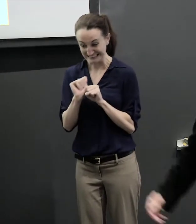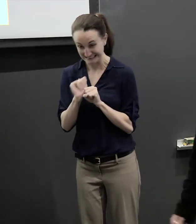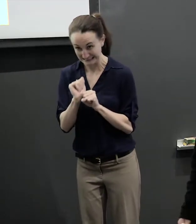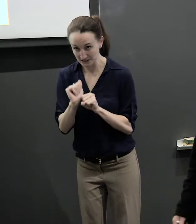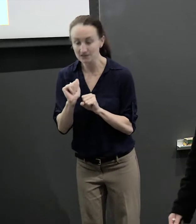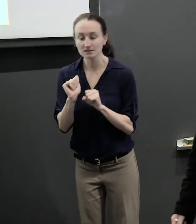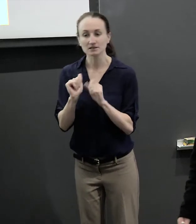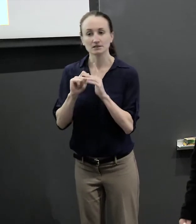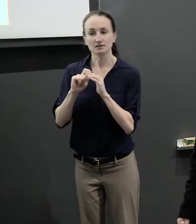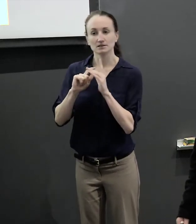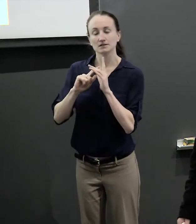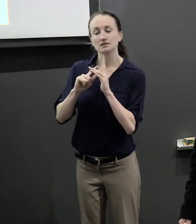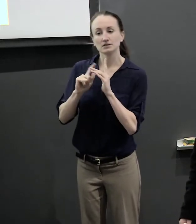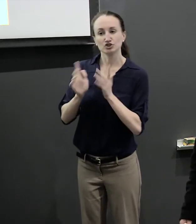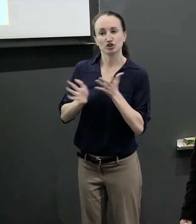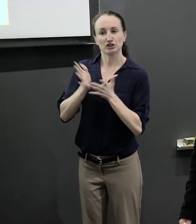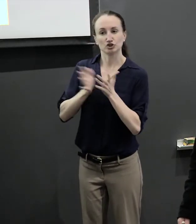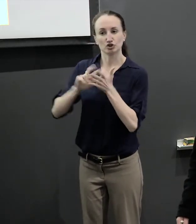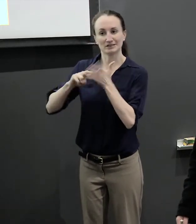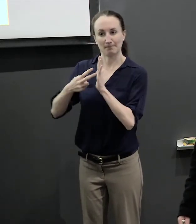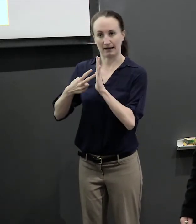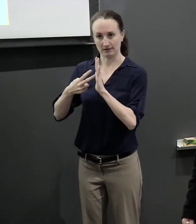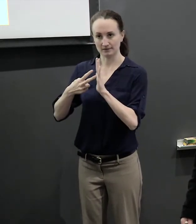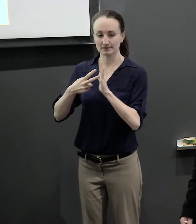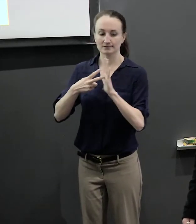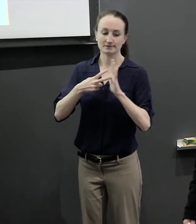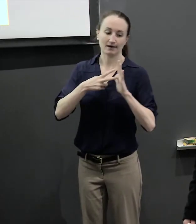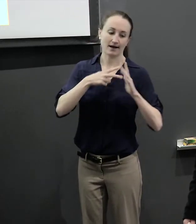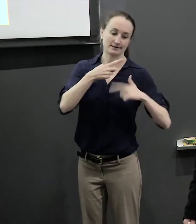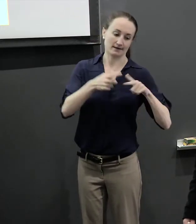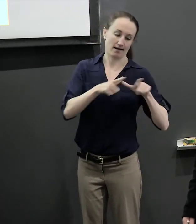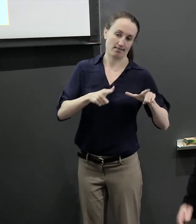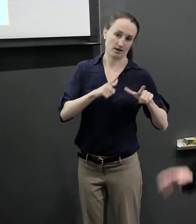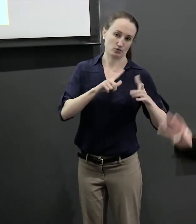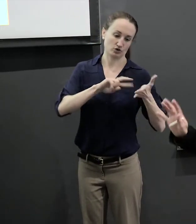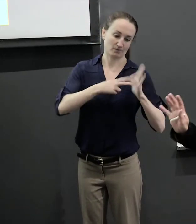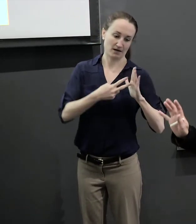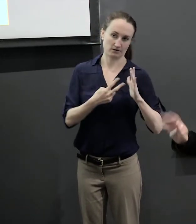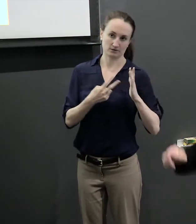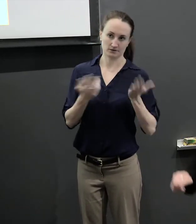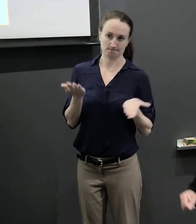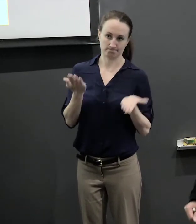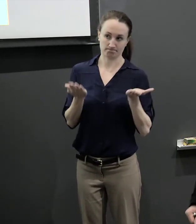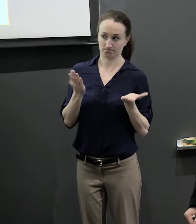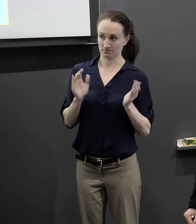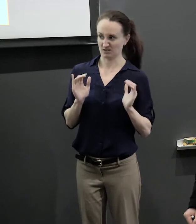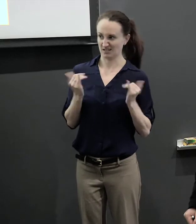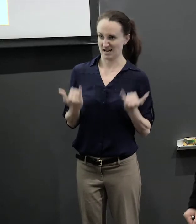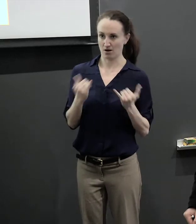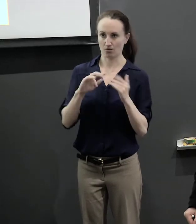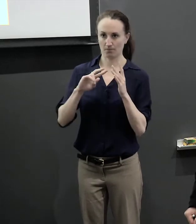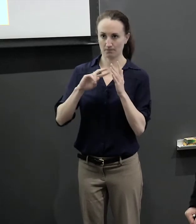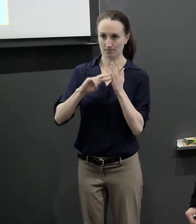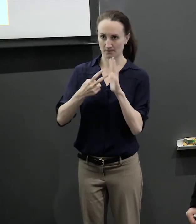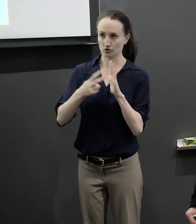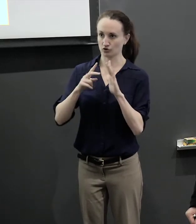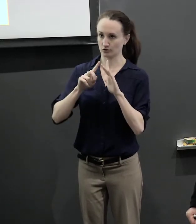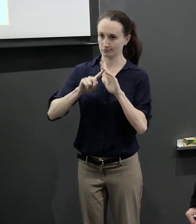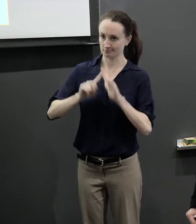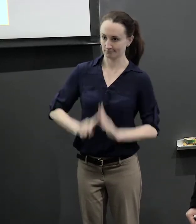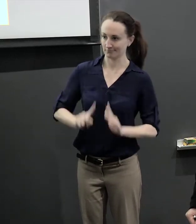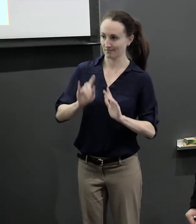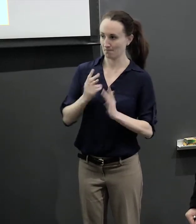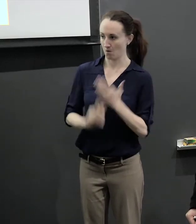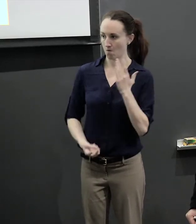to gesture semantics on the one hand and sign language semantics on the other. Does that answer your question? Sure. I guess